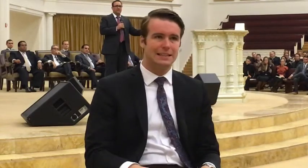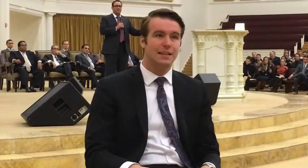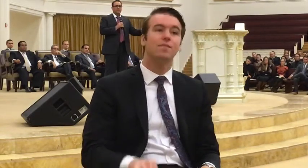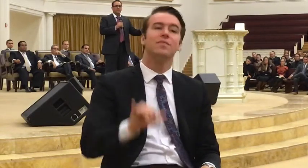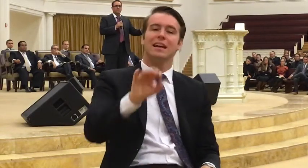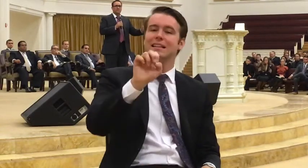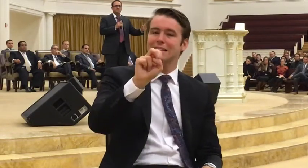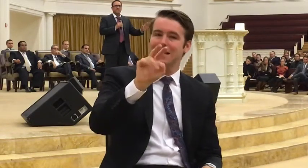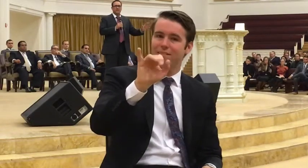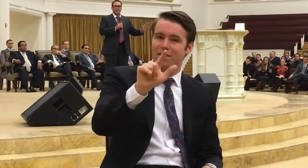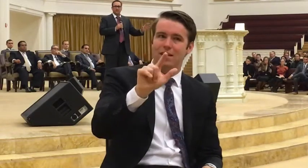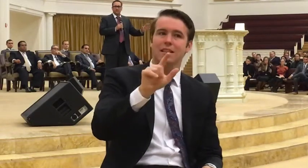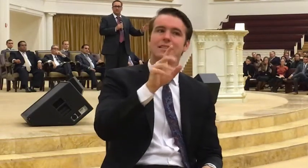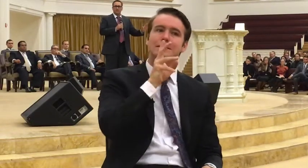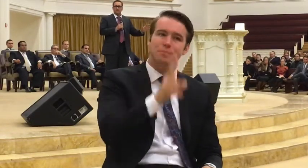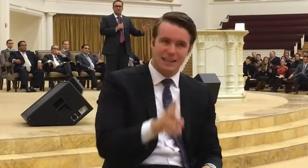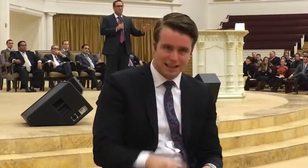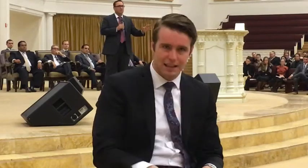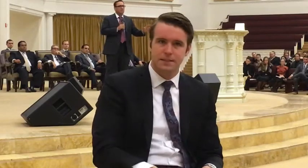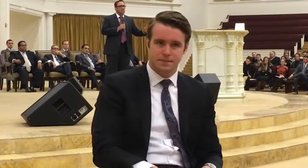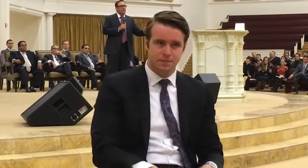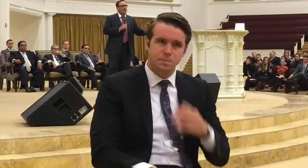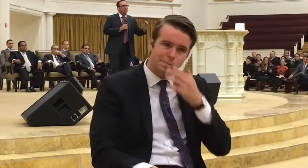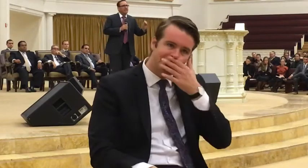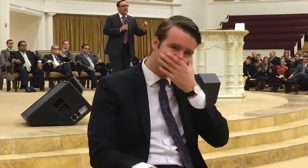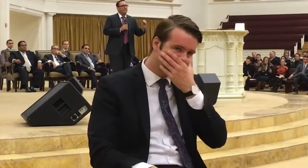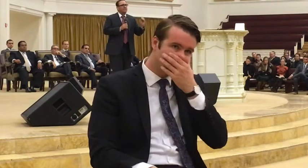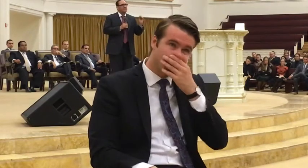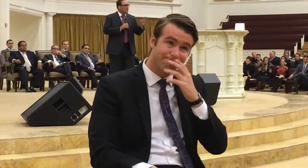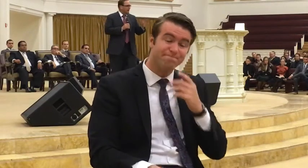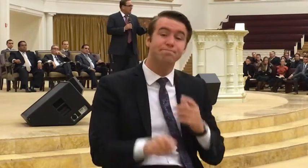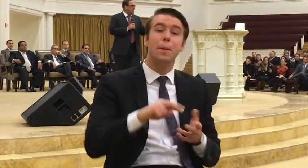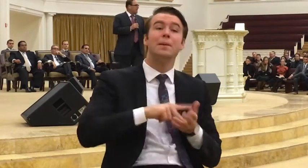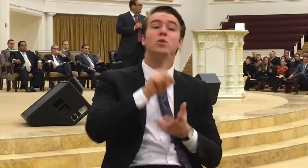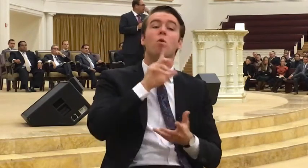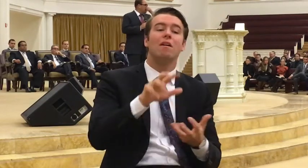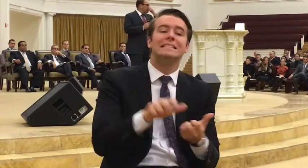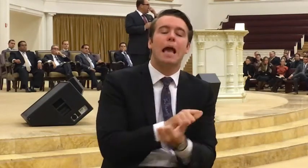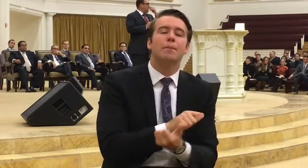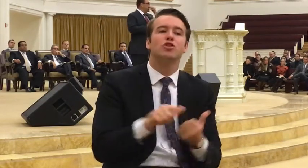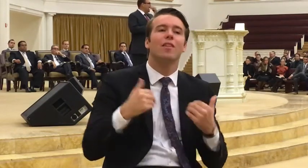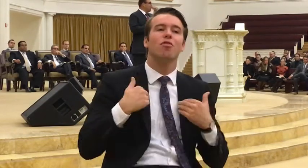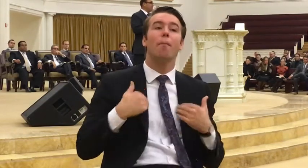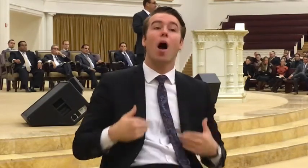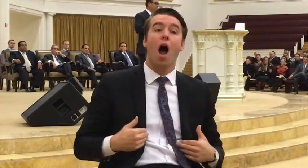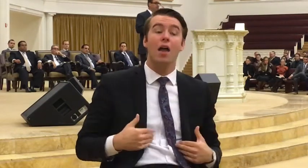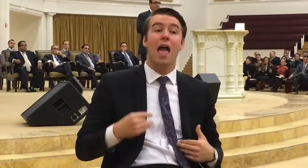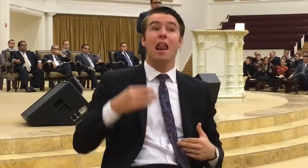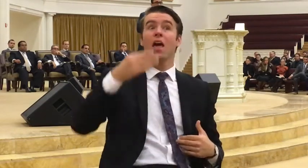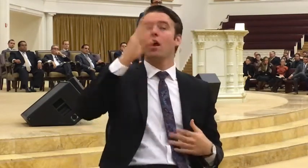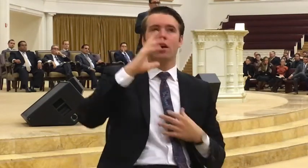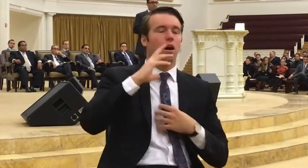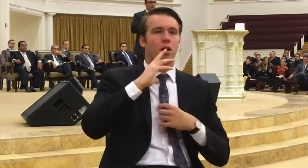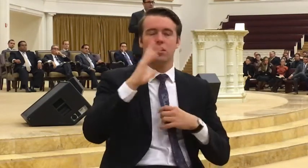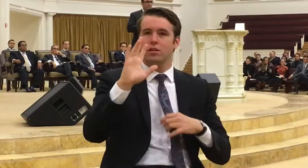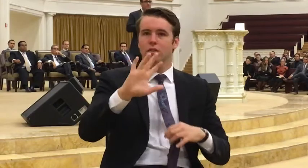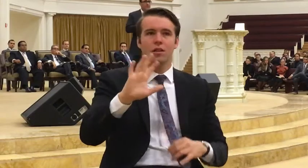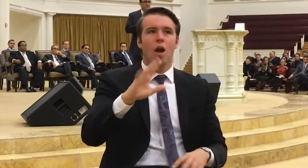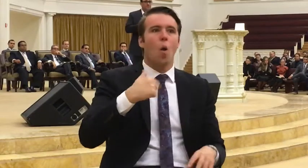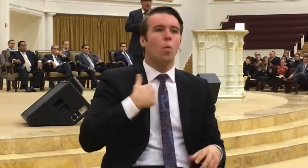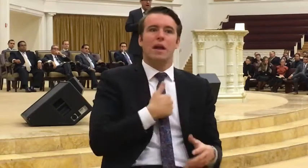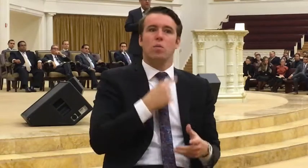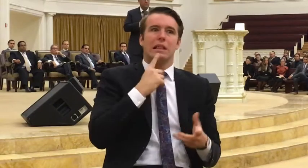That's evil speaking. And you're damaging the body. And God forbid that you ever tear